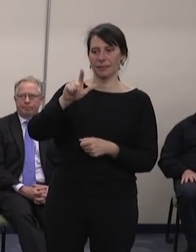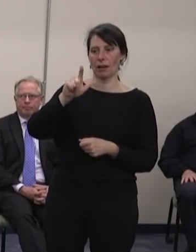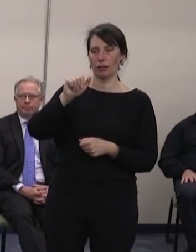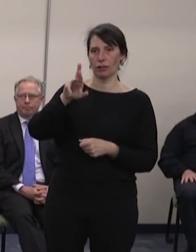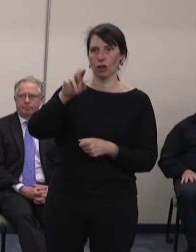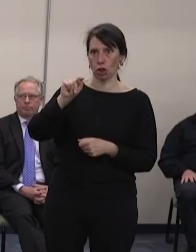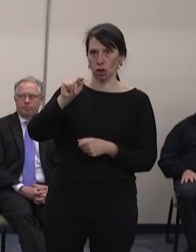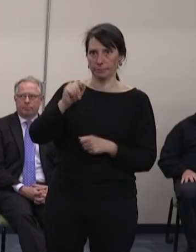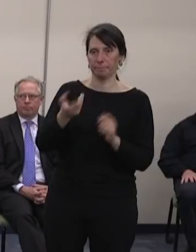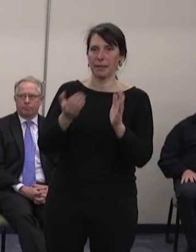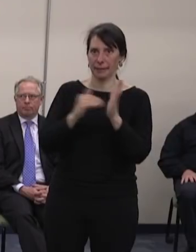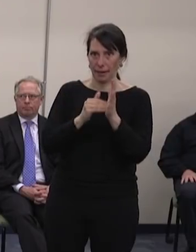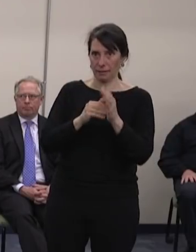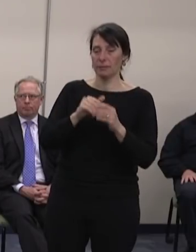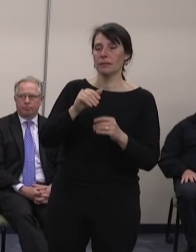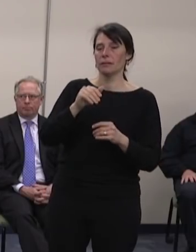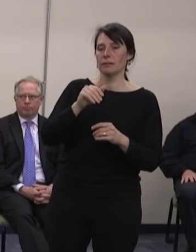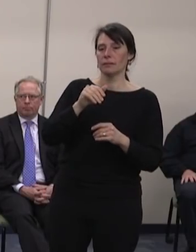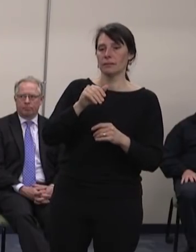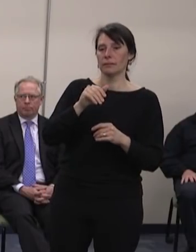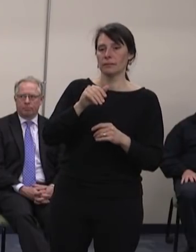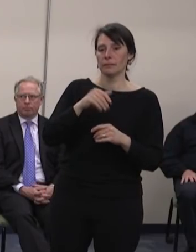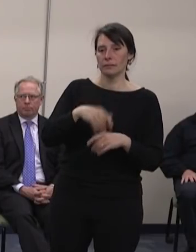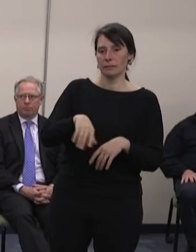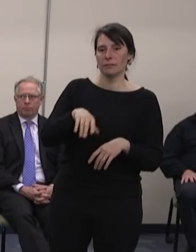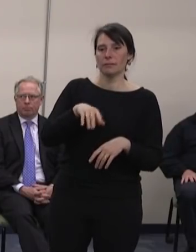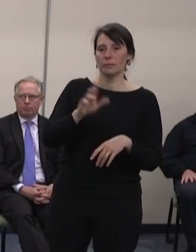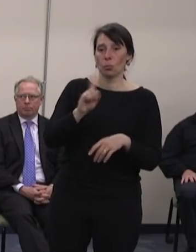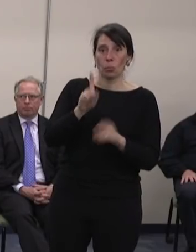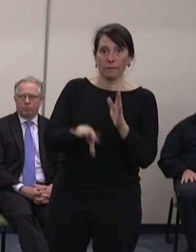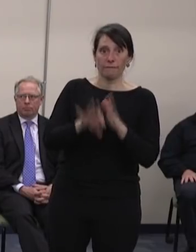Again, buncombecounty.org is the source